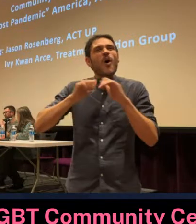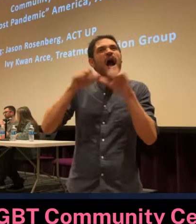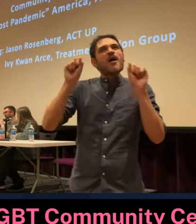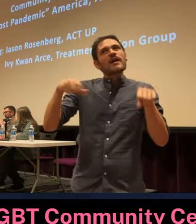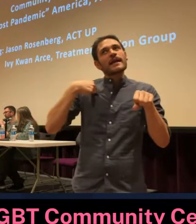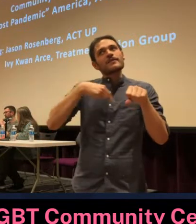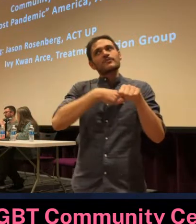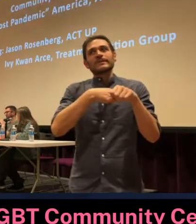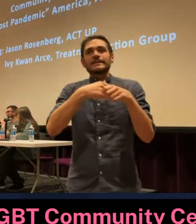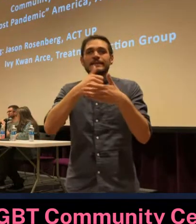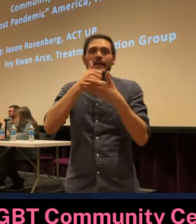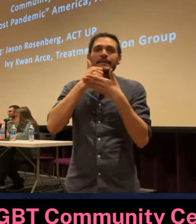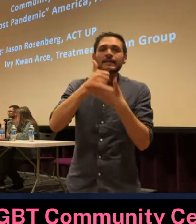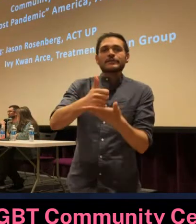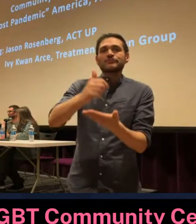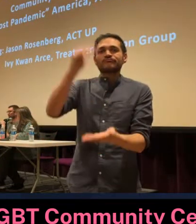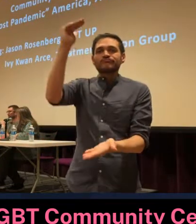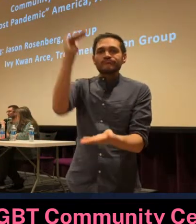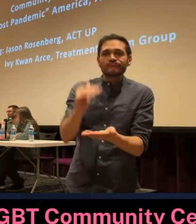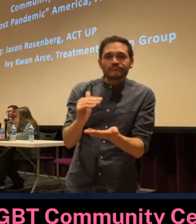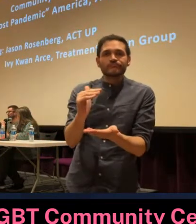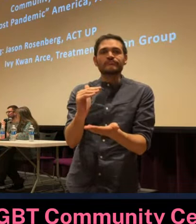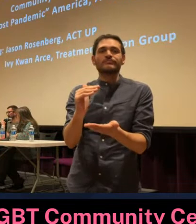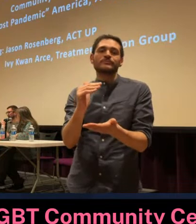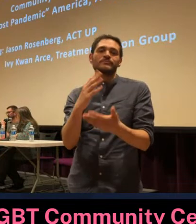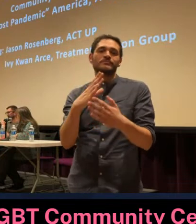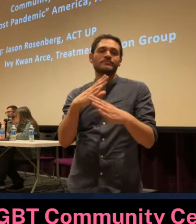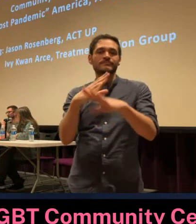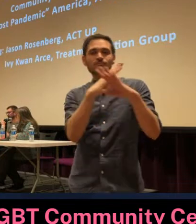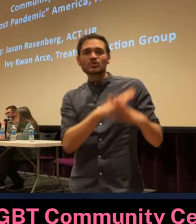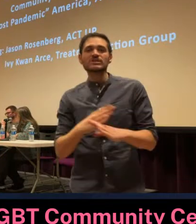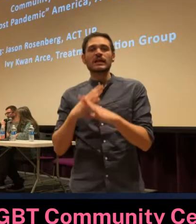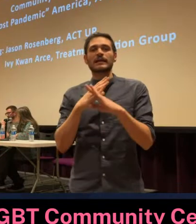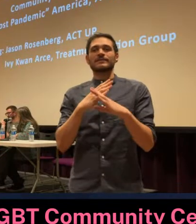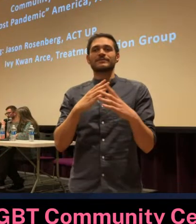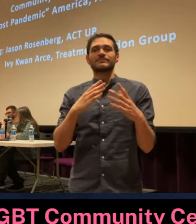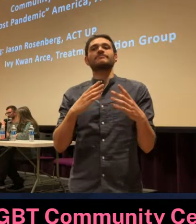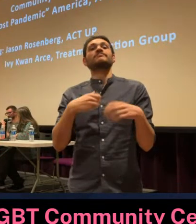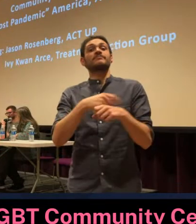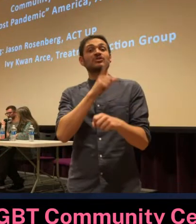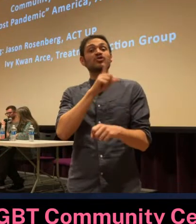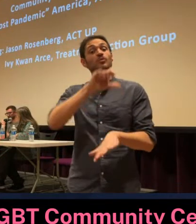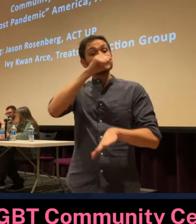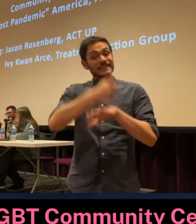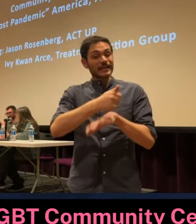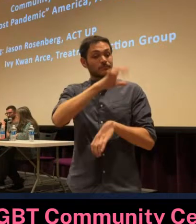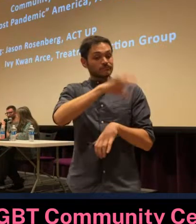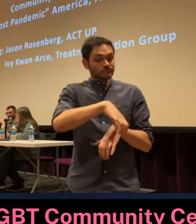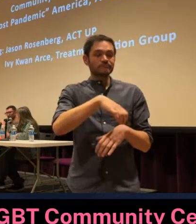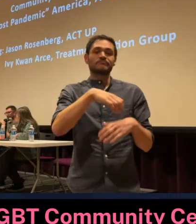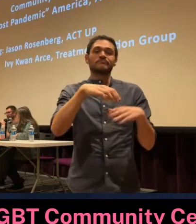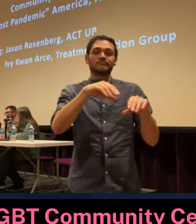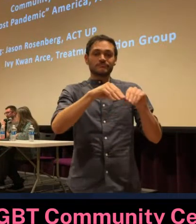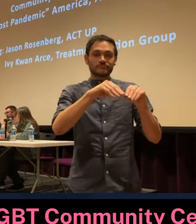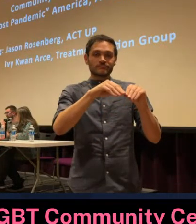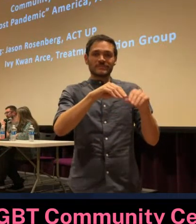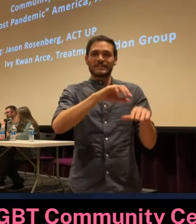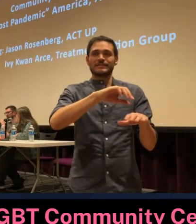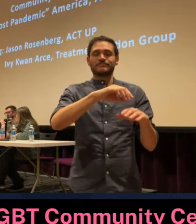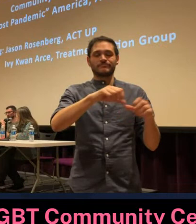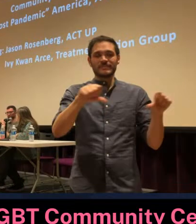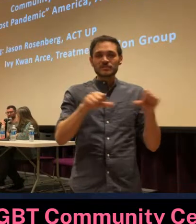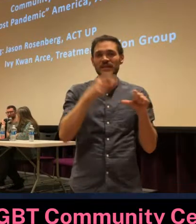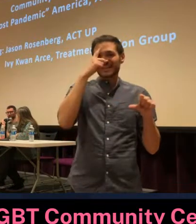ensure that we have our spaces for vaccines, for treatment, for testing. And that's kind of what this